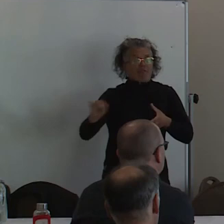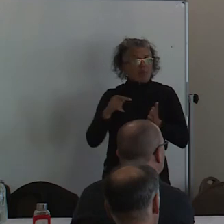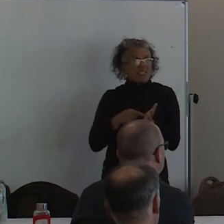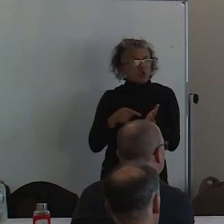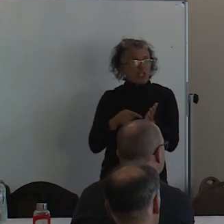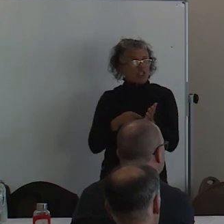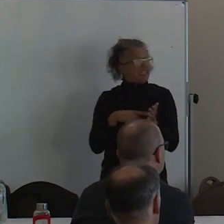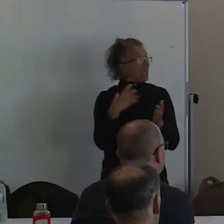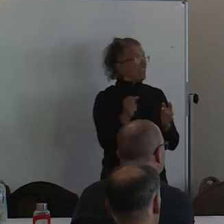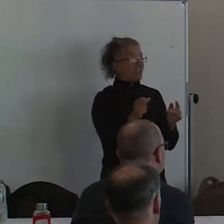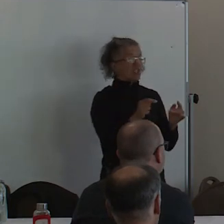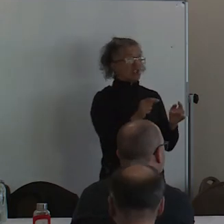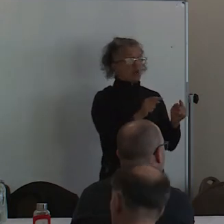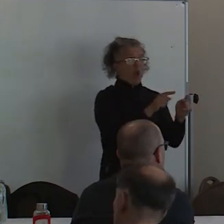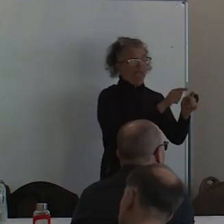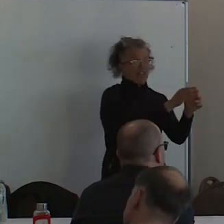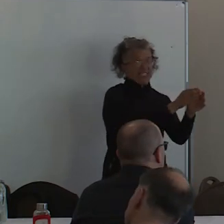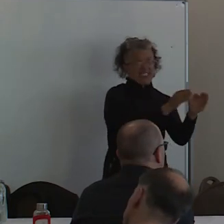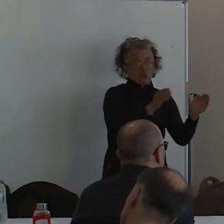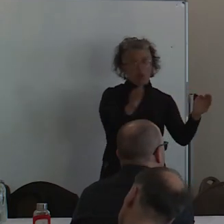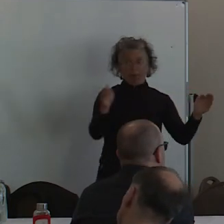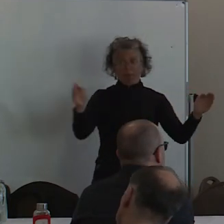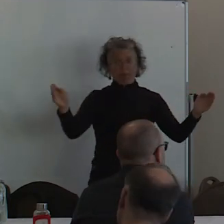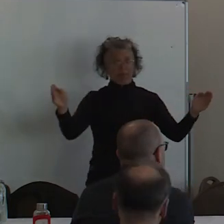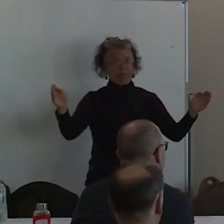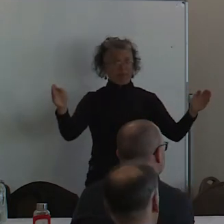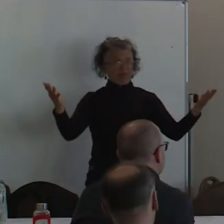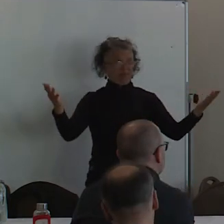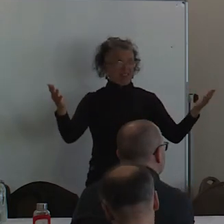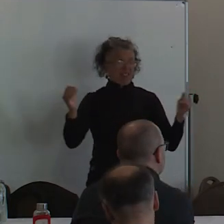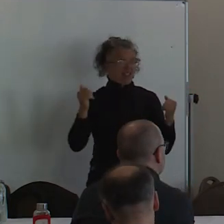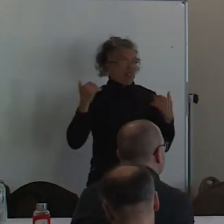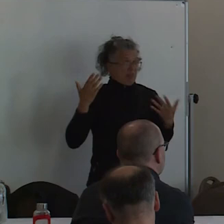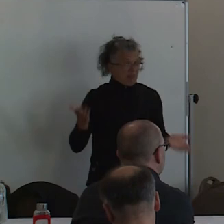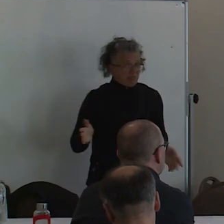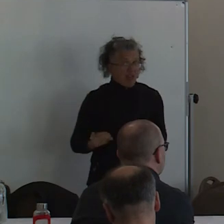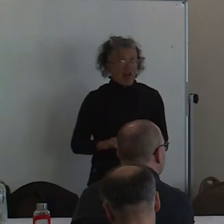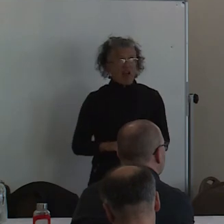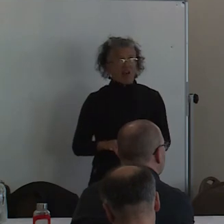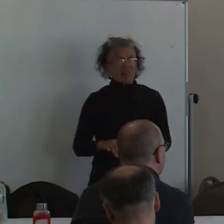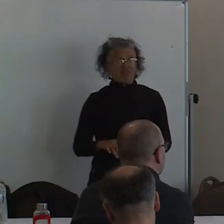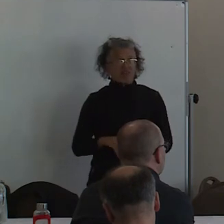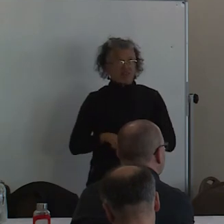it's a continuum, not a binary, kind of like Anasuya and Adele were talking about yesterday.